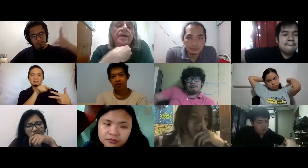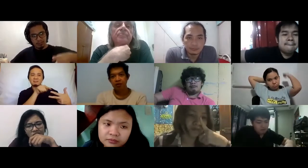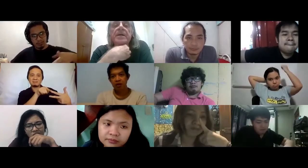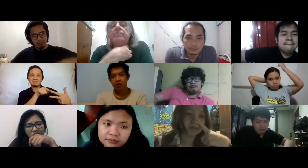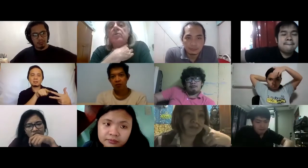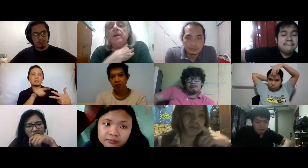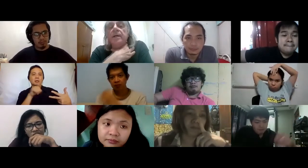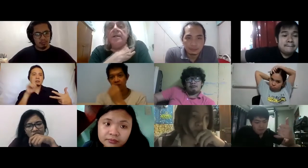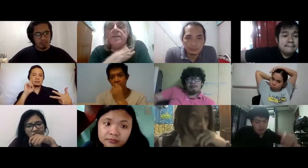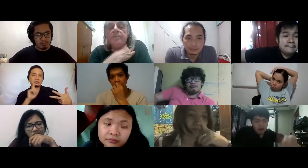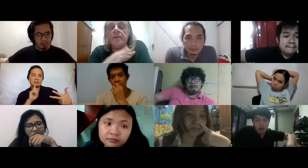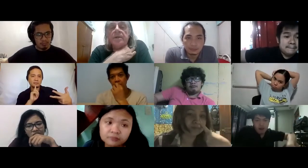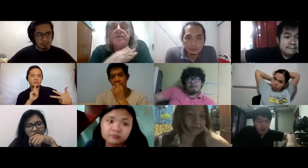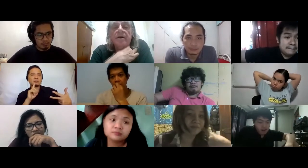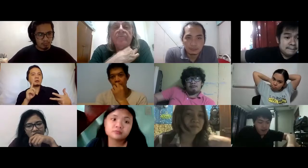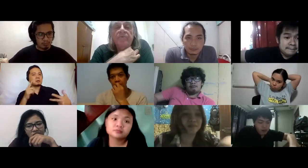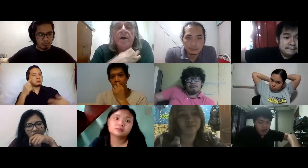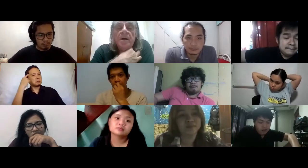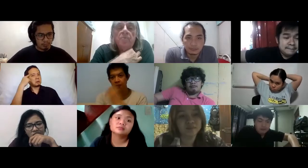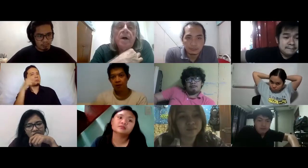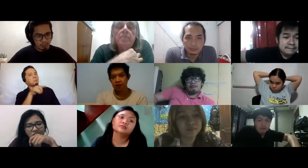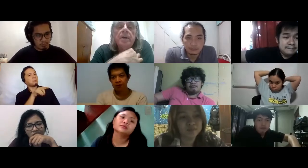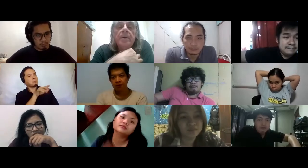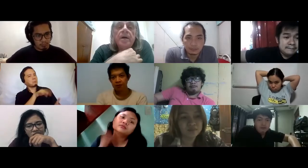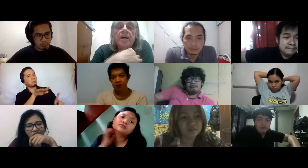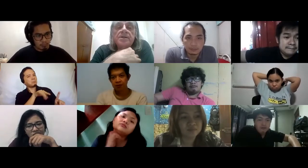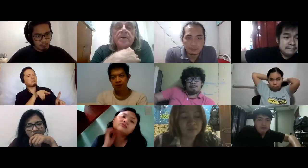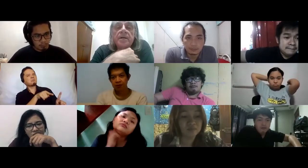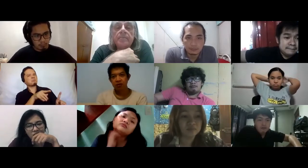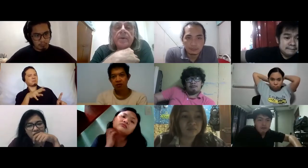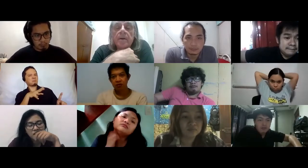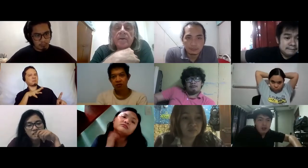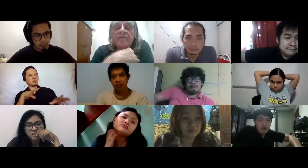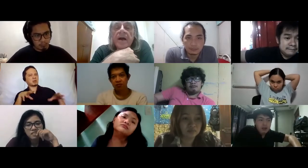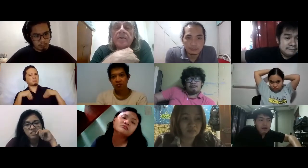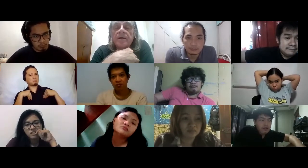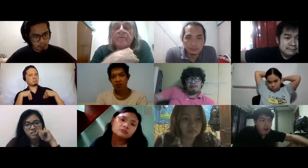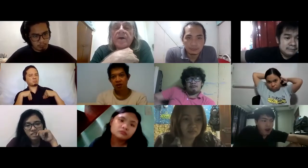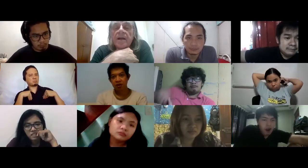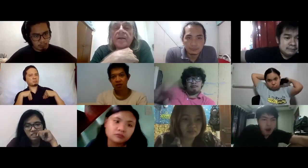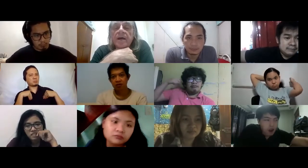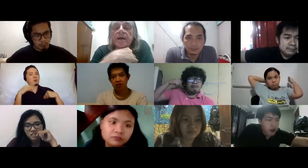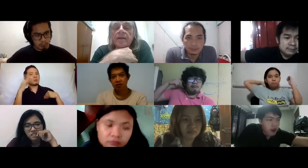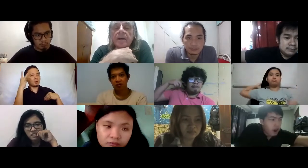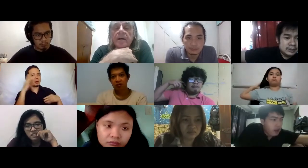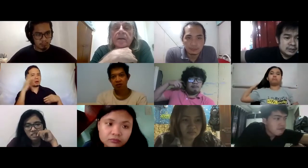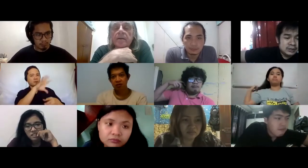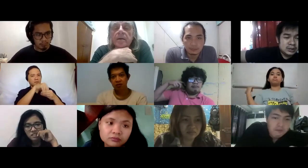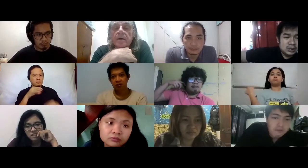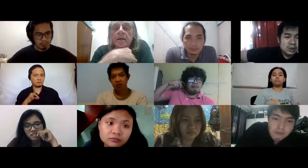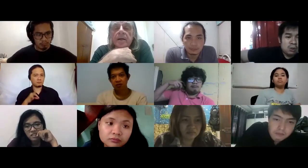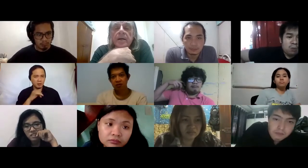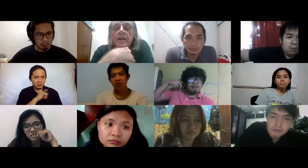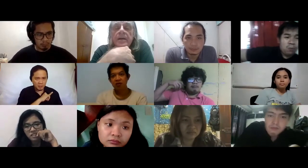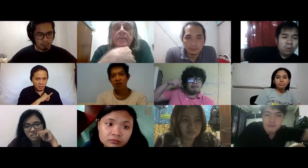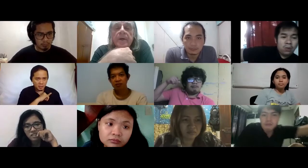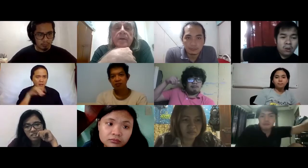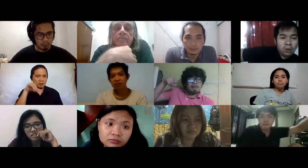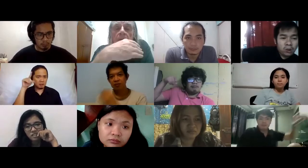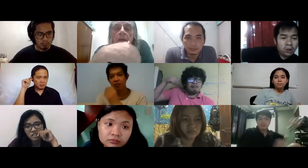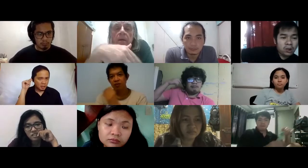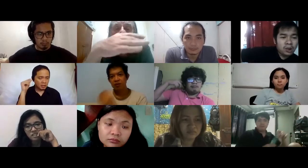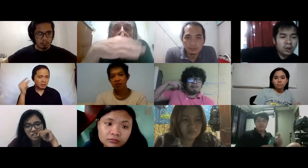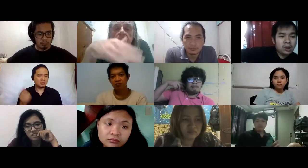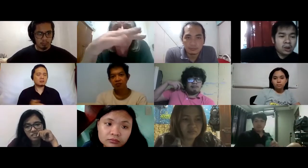by deaf people and accepted as deaf, probably because he had been on the faculty of Gallaudet and he had